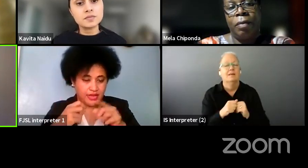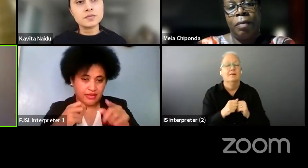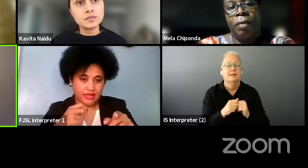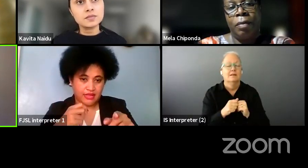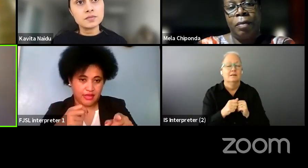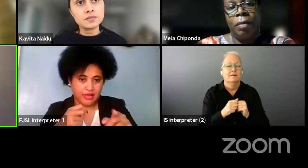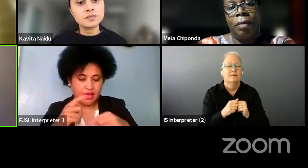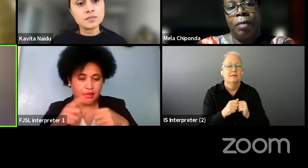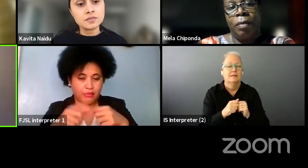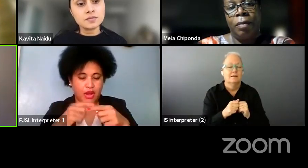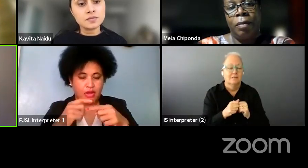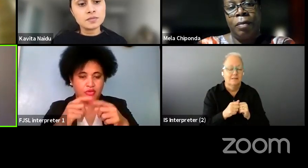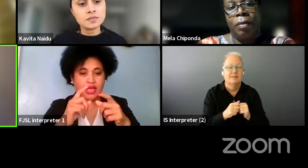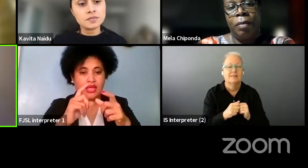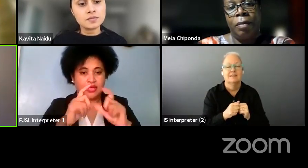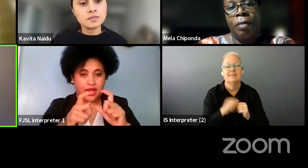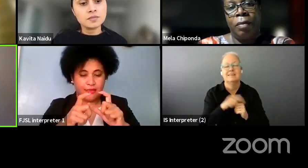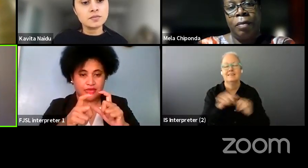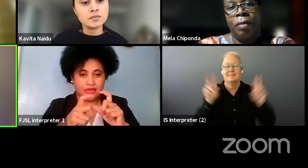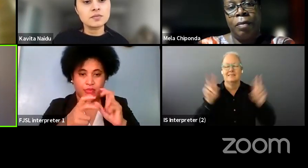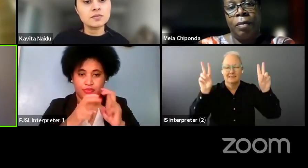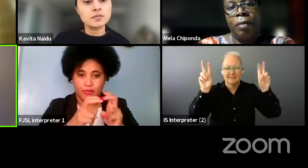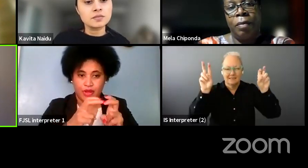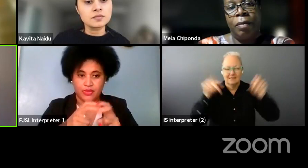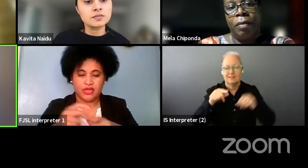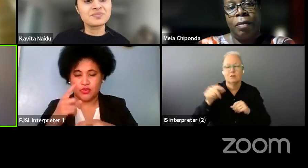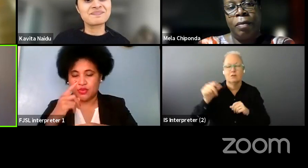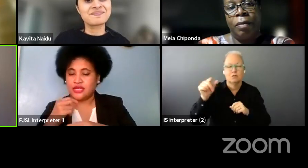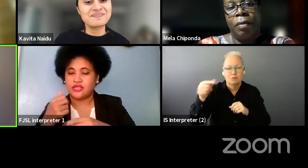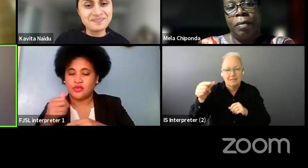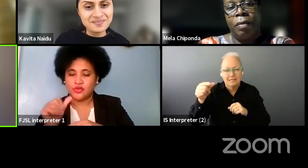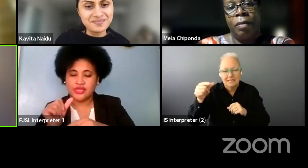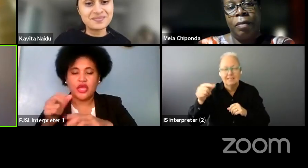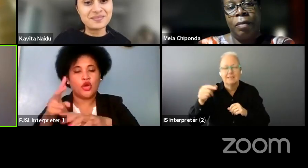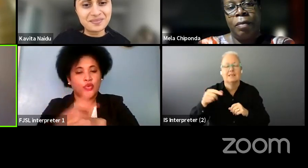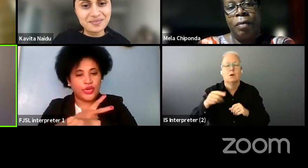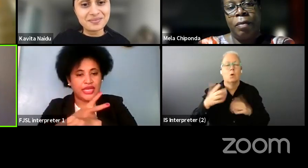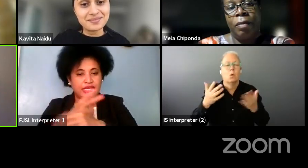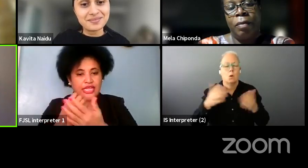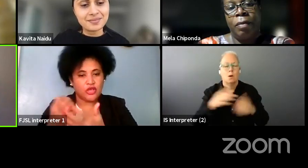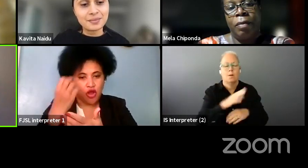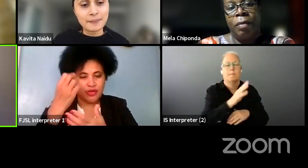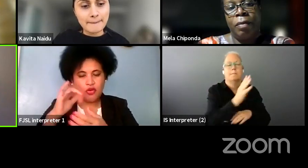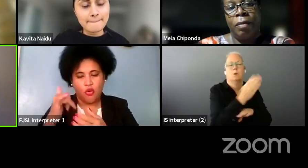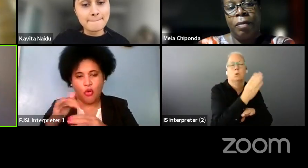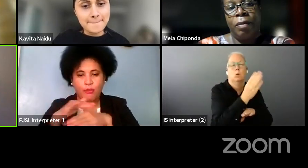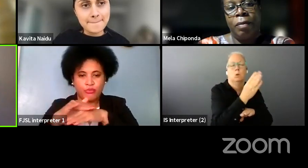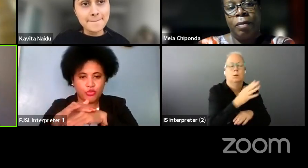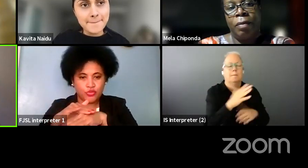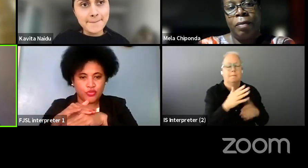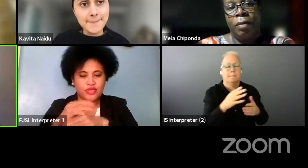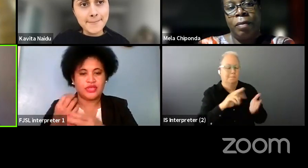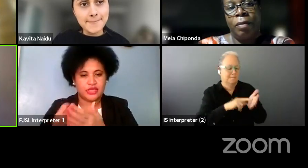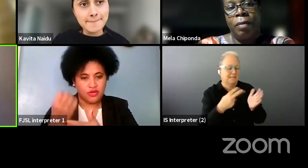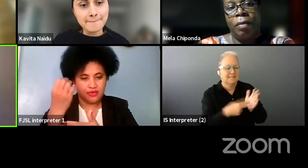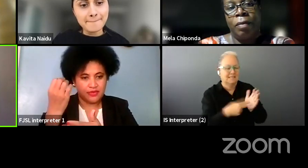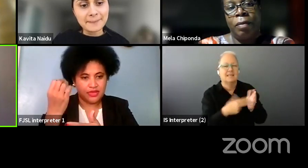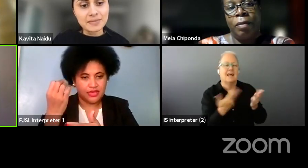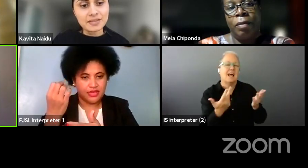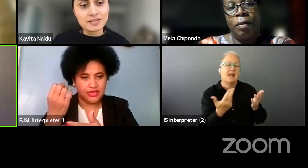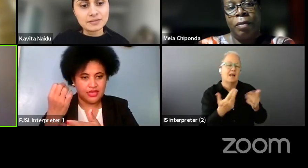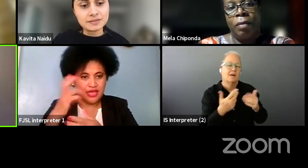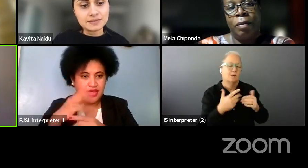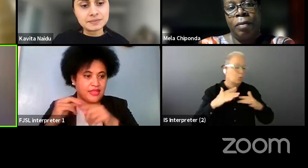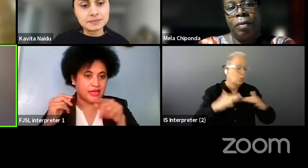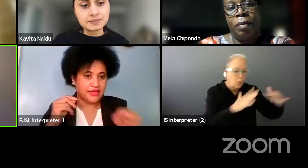be addressed as green economy or blue economy or, you know, climate smart mitigation, then the gravity of climate